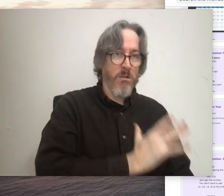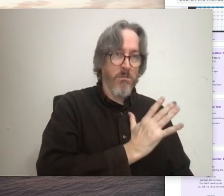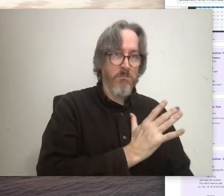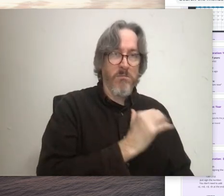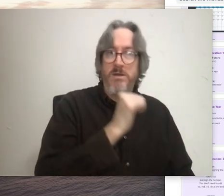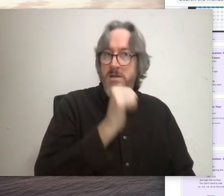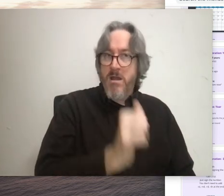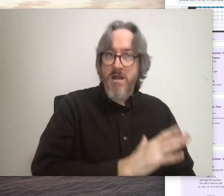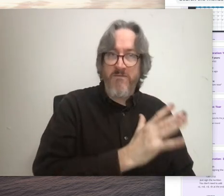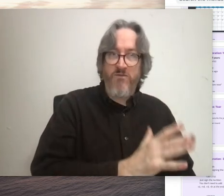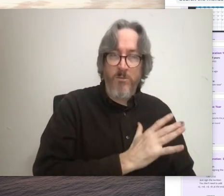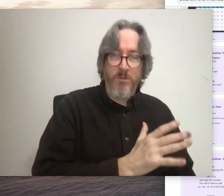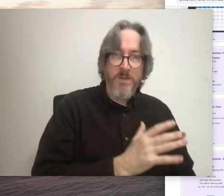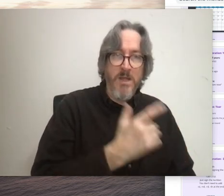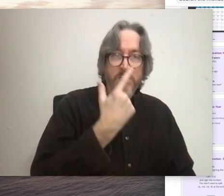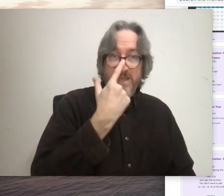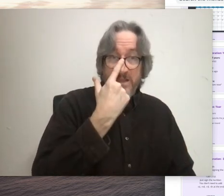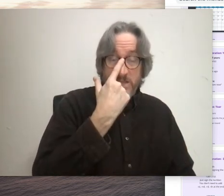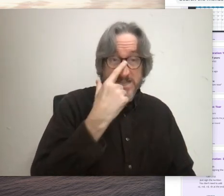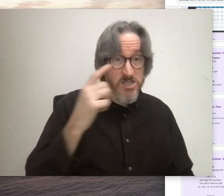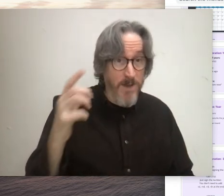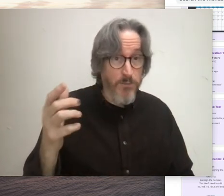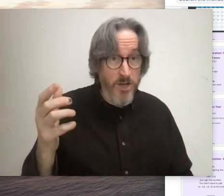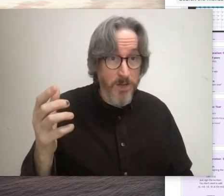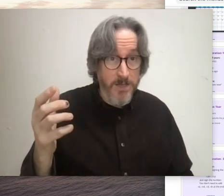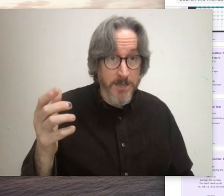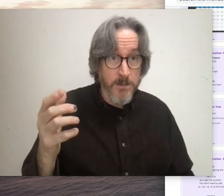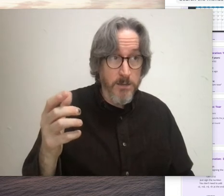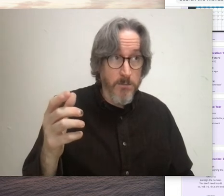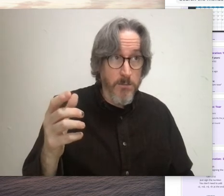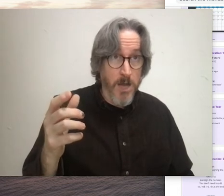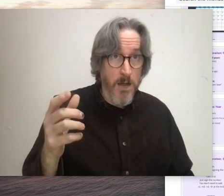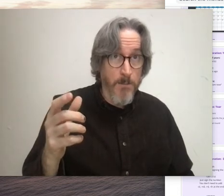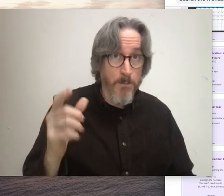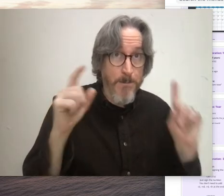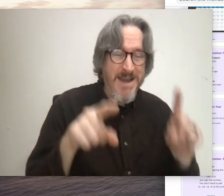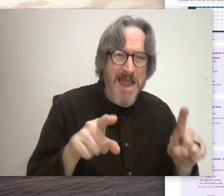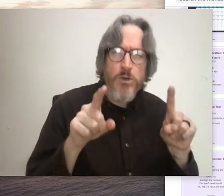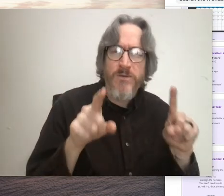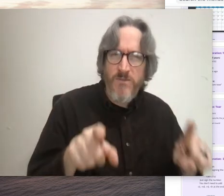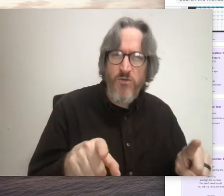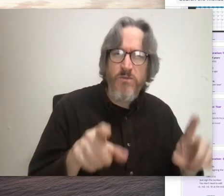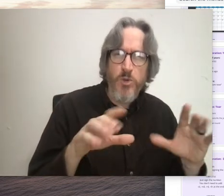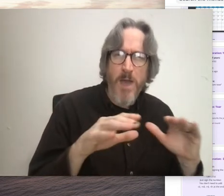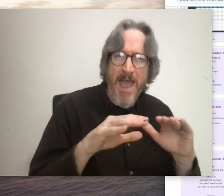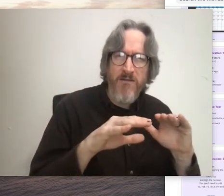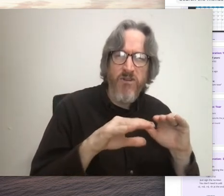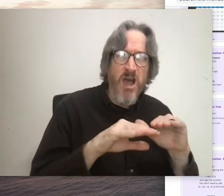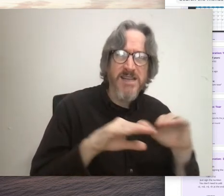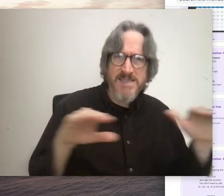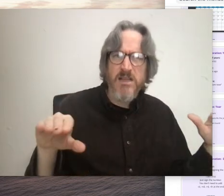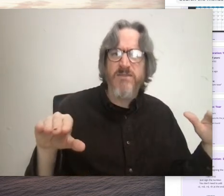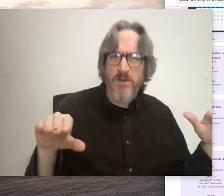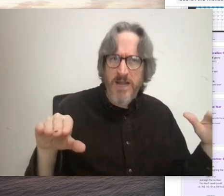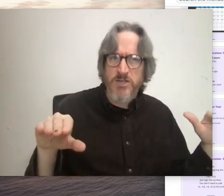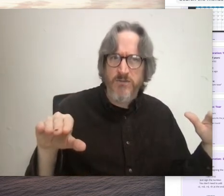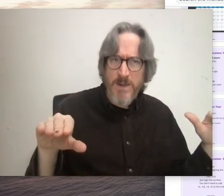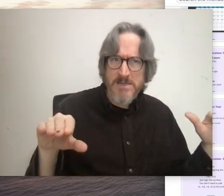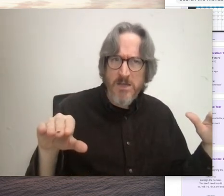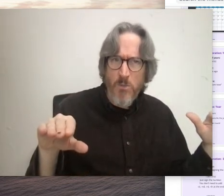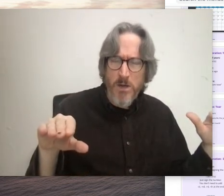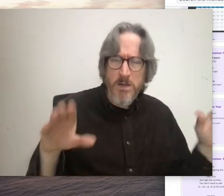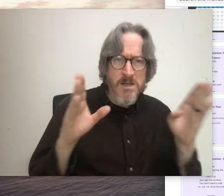formal. Not formal. The signs go by pretty quickly. But by now you have a solid